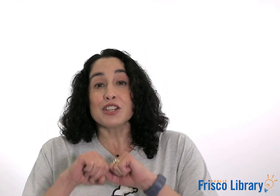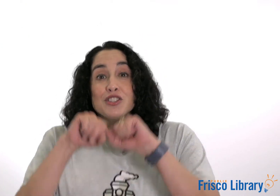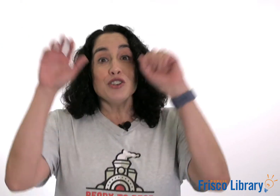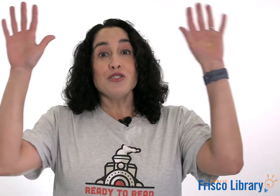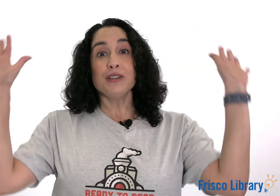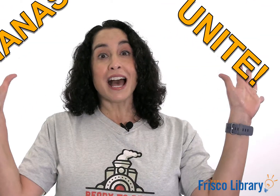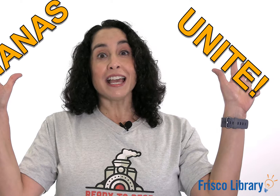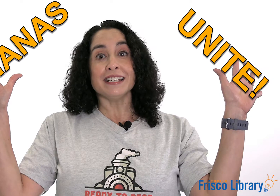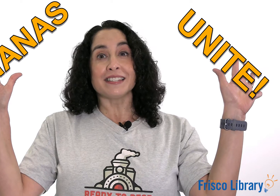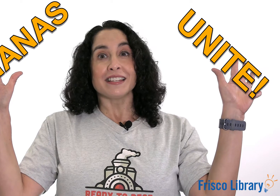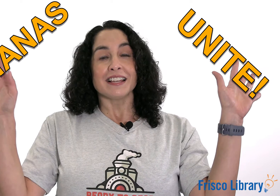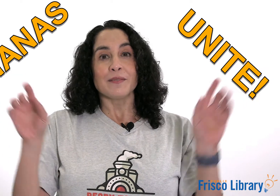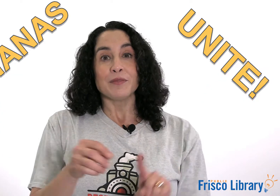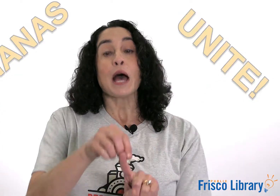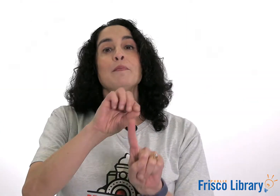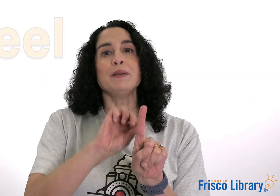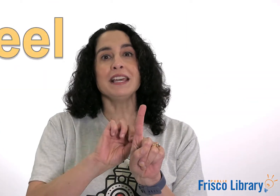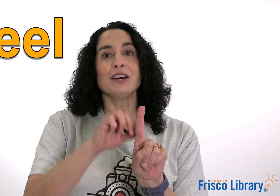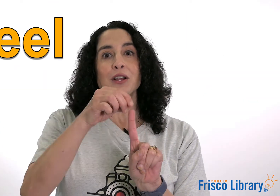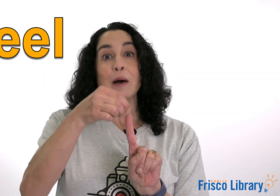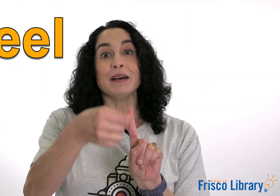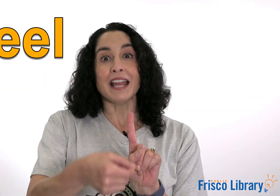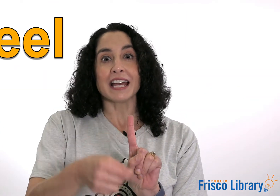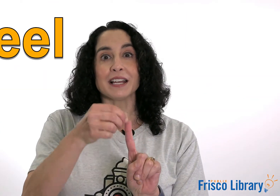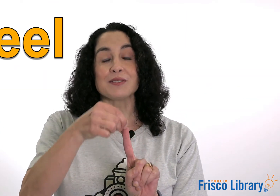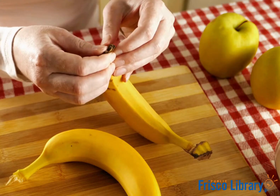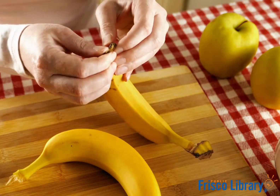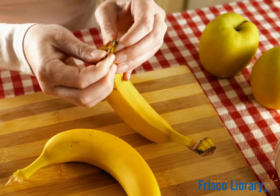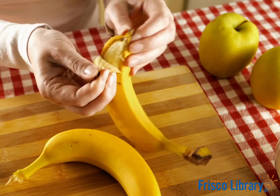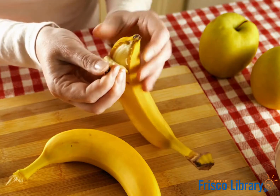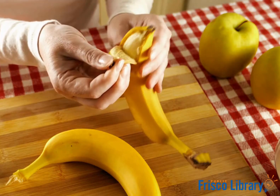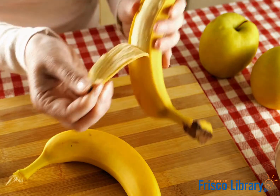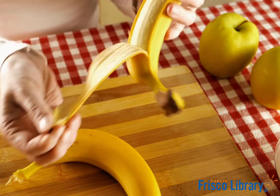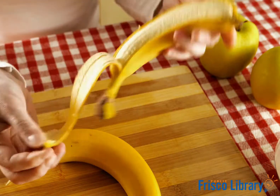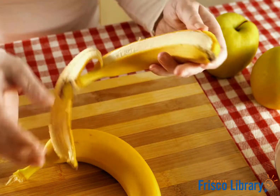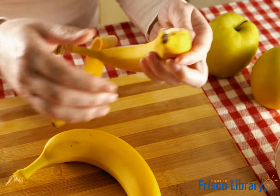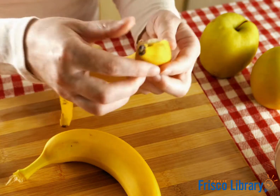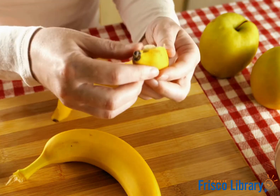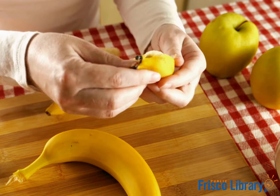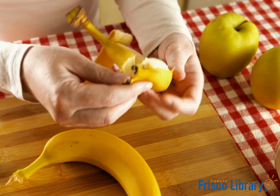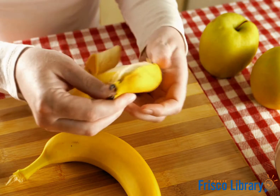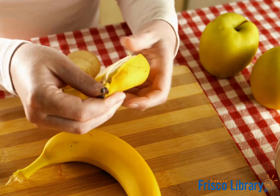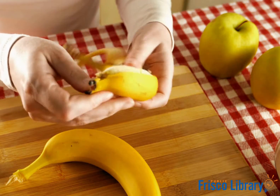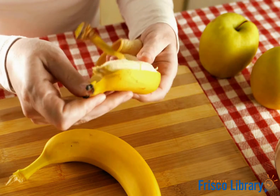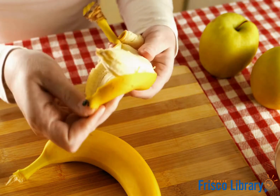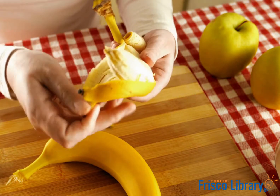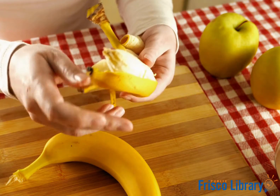Bananas Unite. Peel bananas. Peel, peel bananas. Peel, peel bananas.